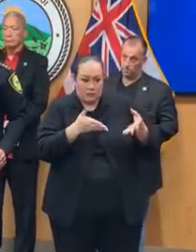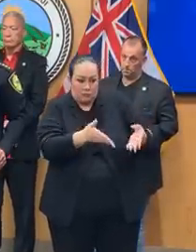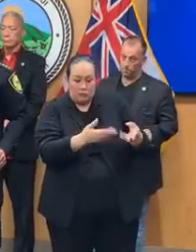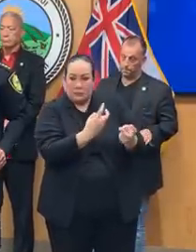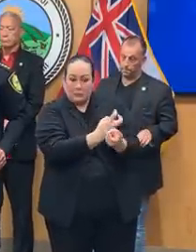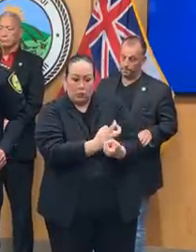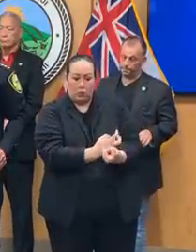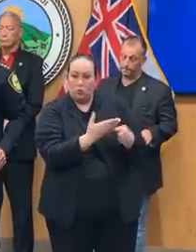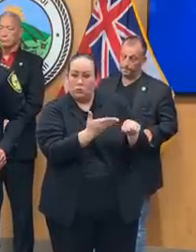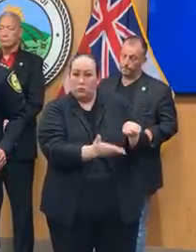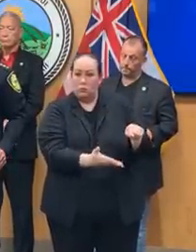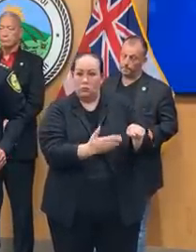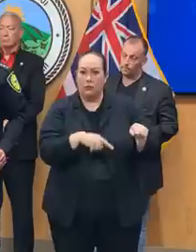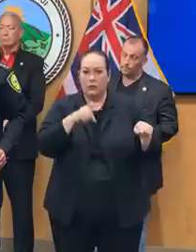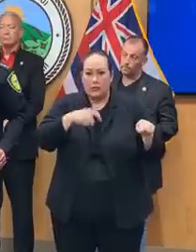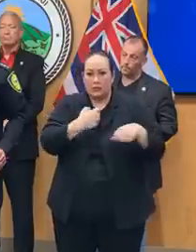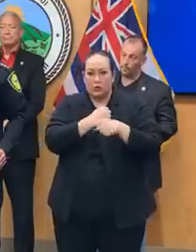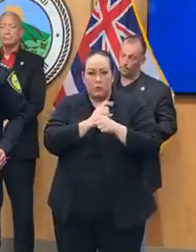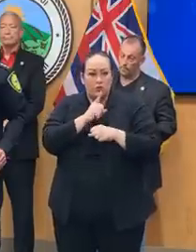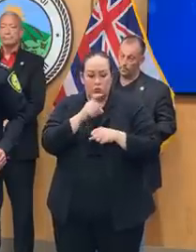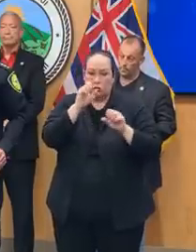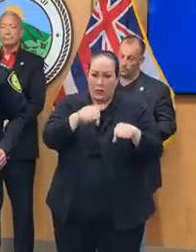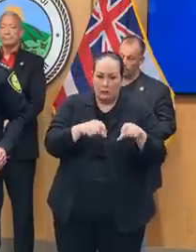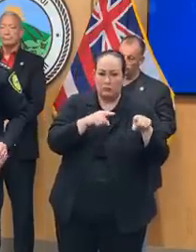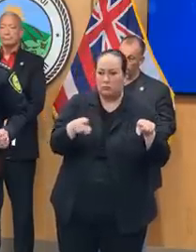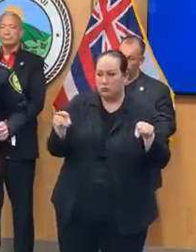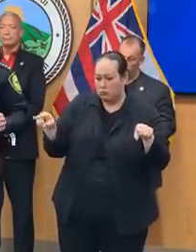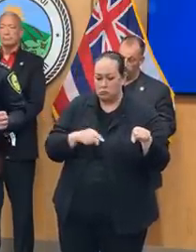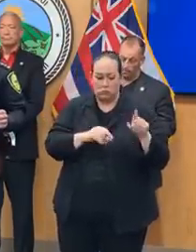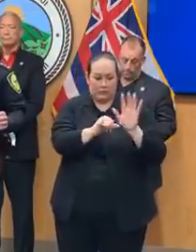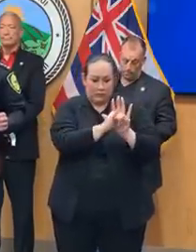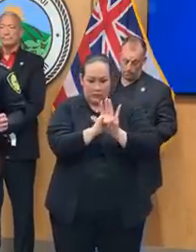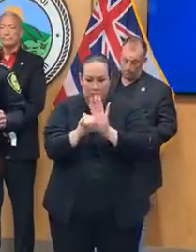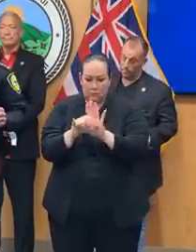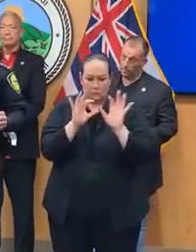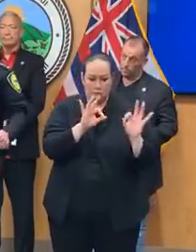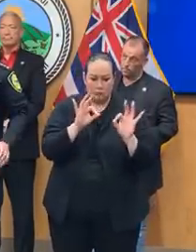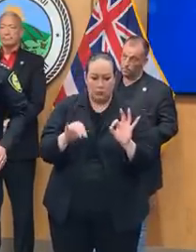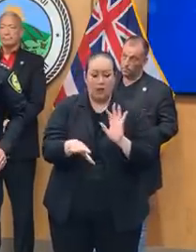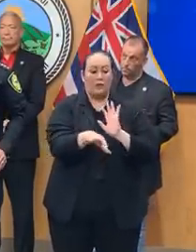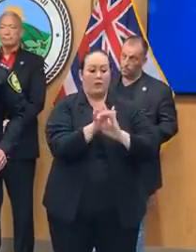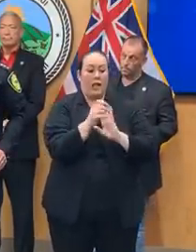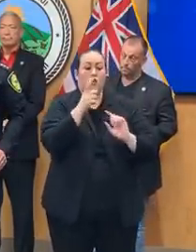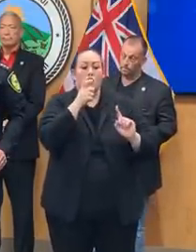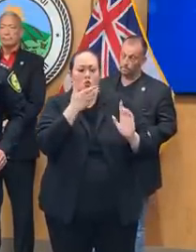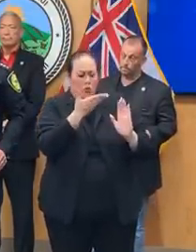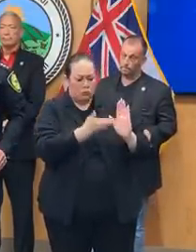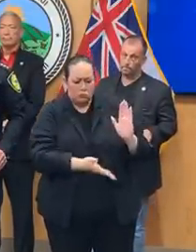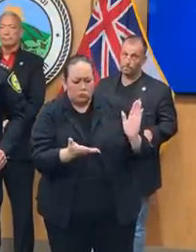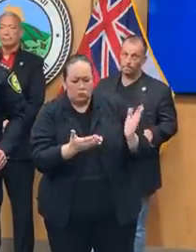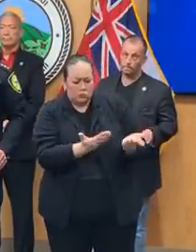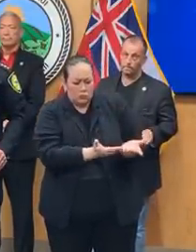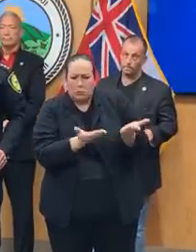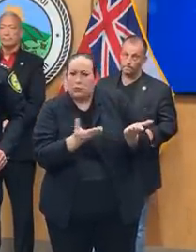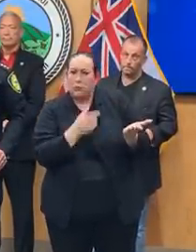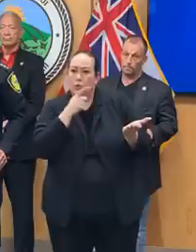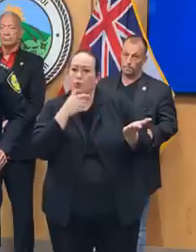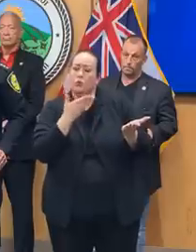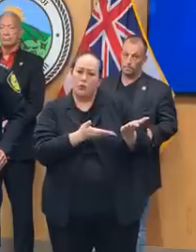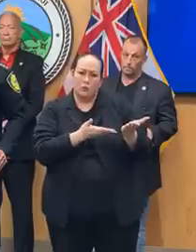means and measures with our partners, so that we can make sure that we're finding who our loved ones are, and that we make